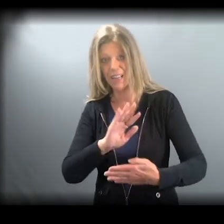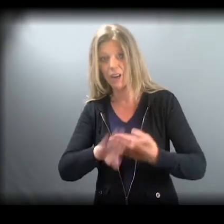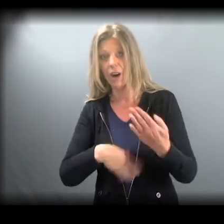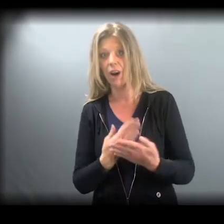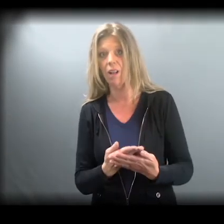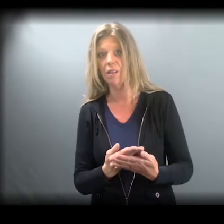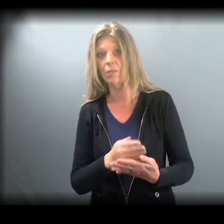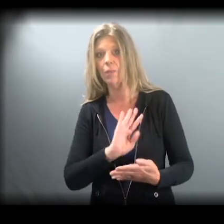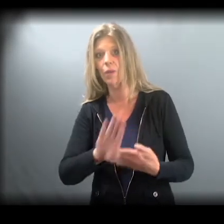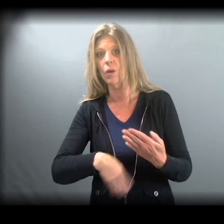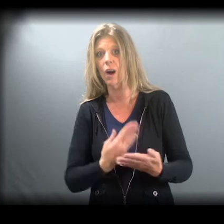Do